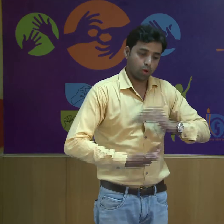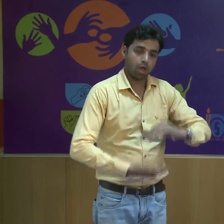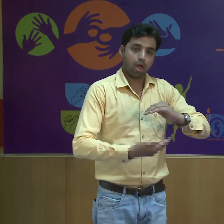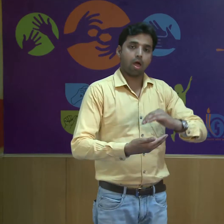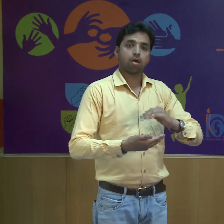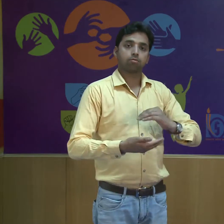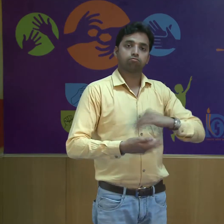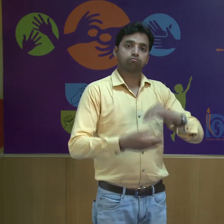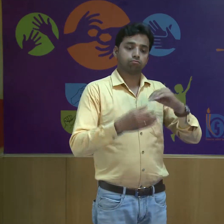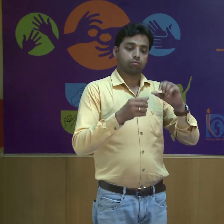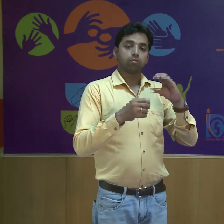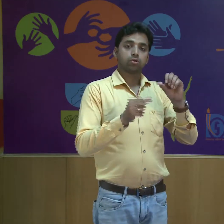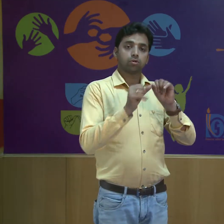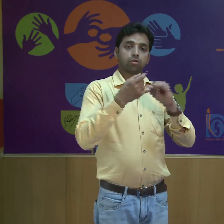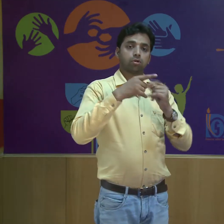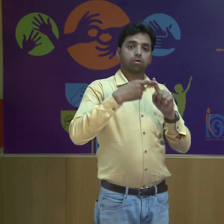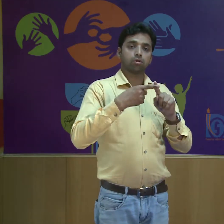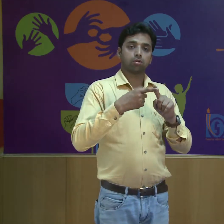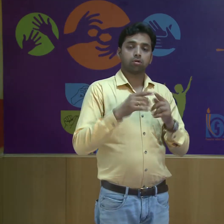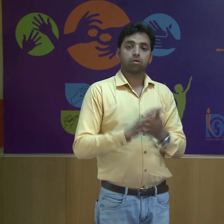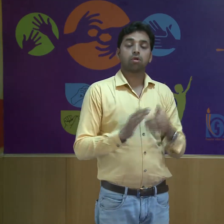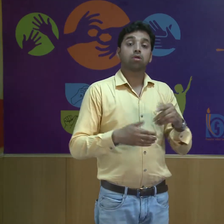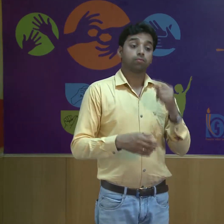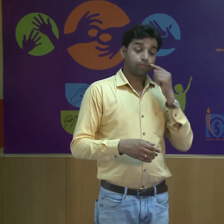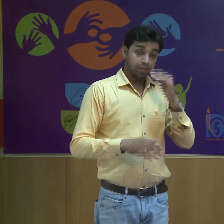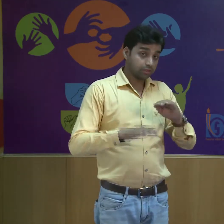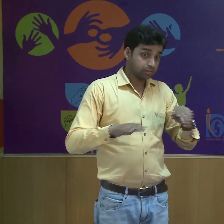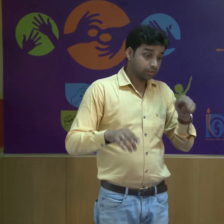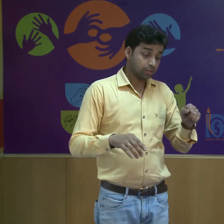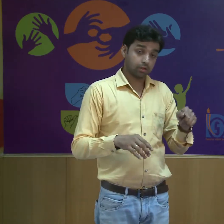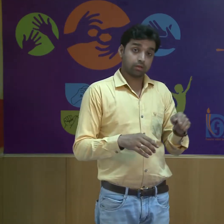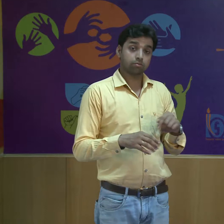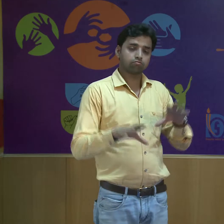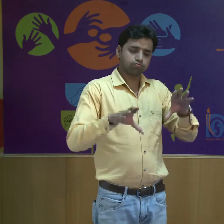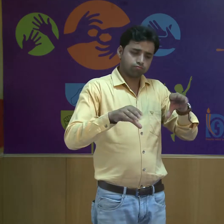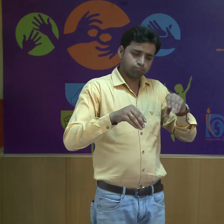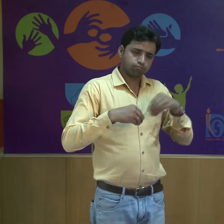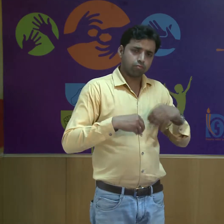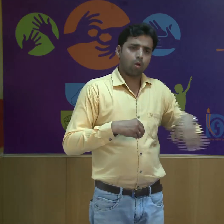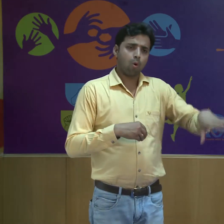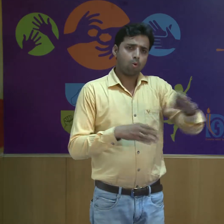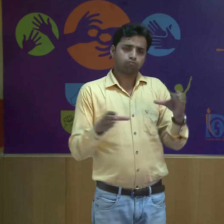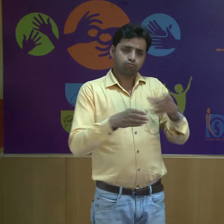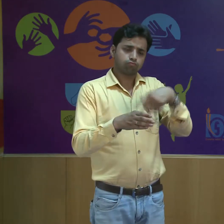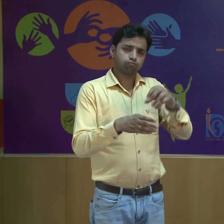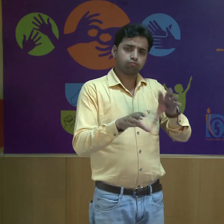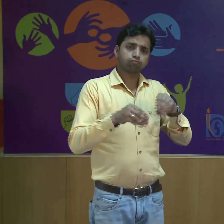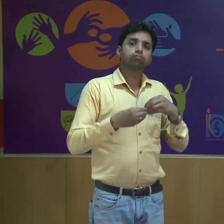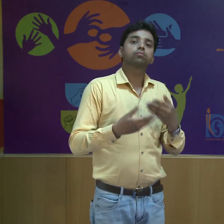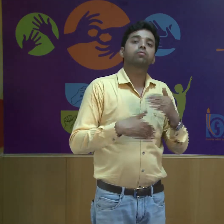because the children born through such marriages had to be absorbed in the society.